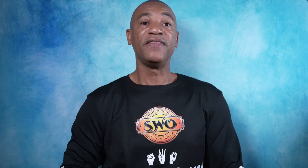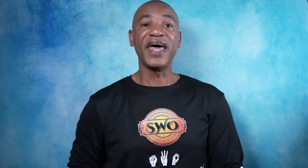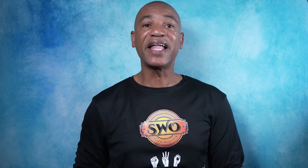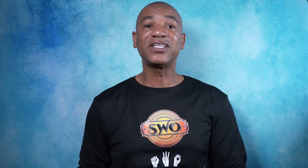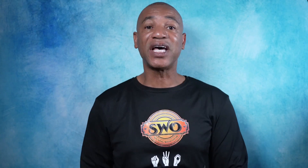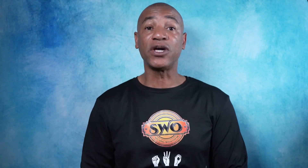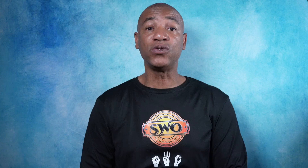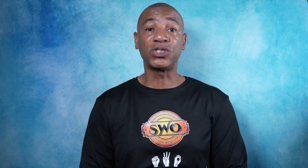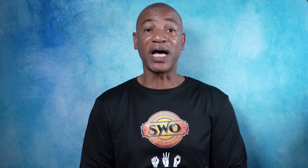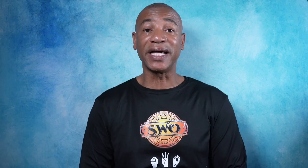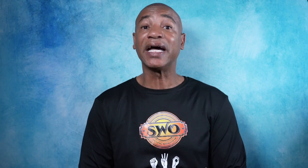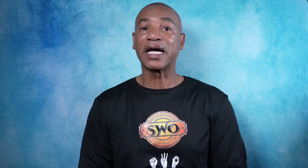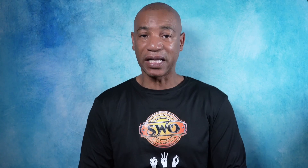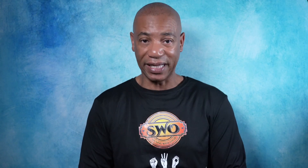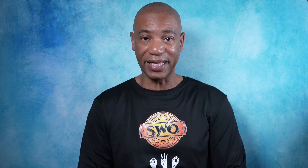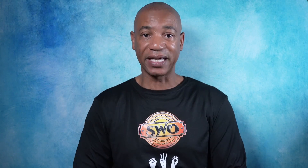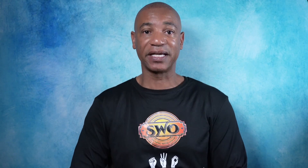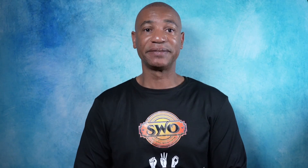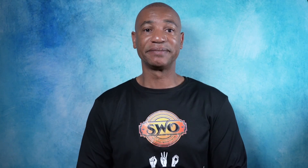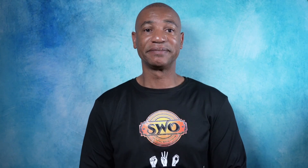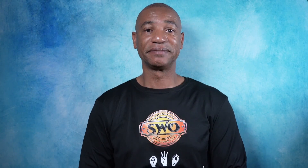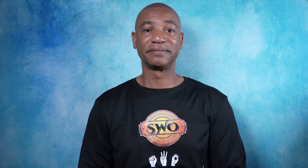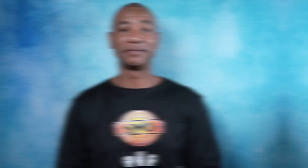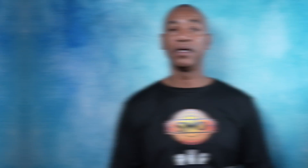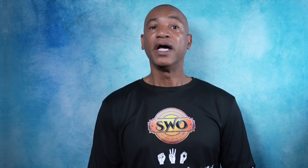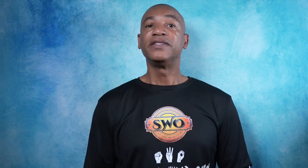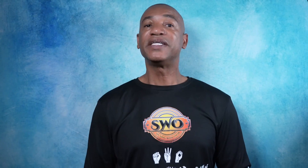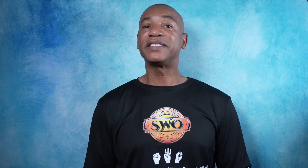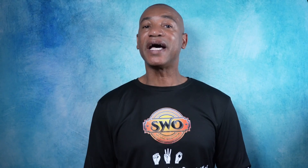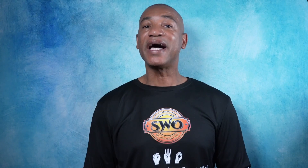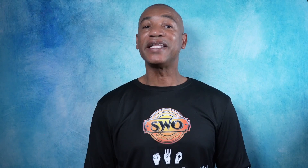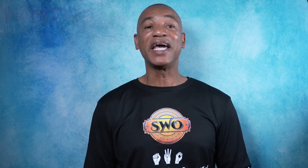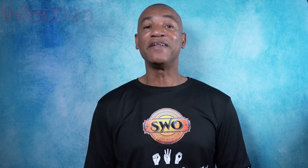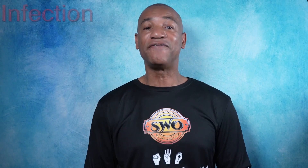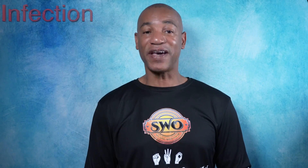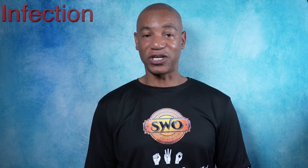That is how you sign clinic. The sign infection.